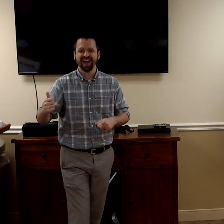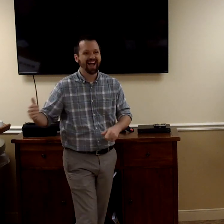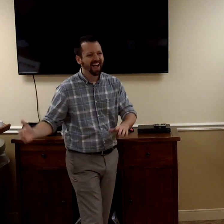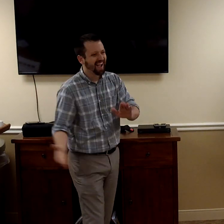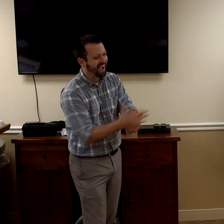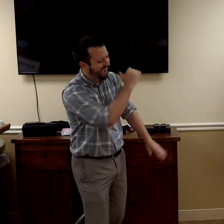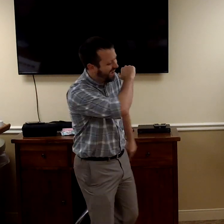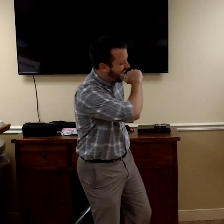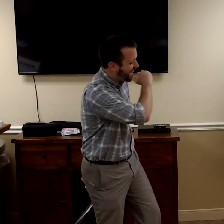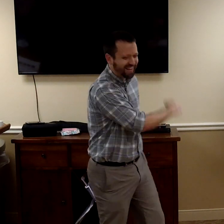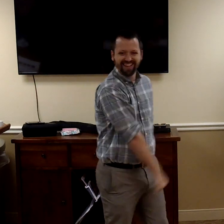Oh,